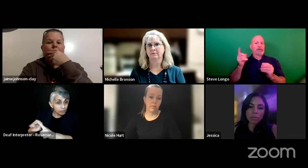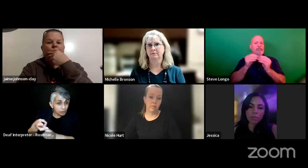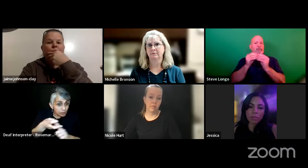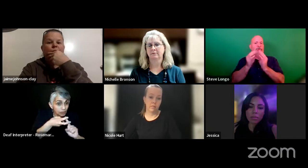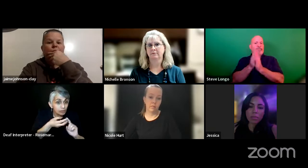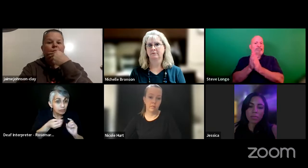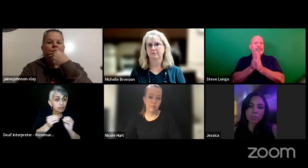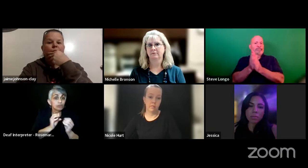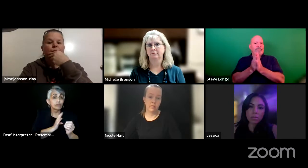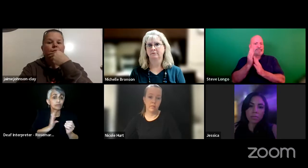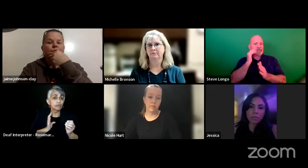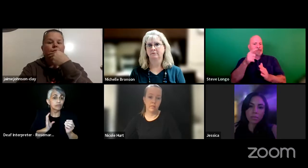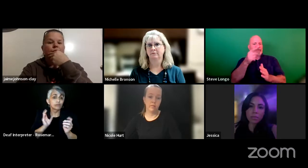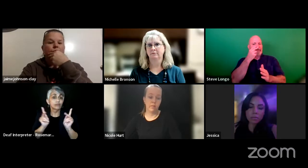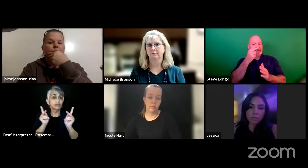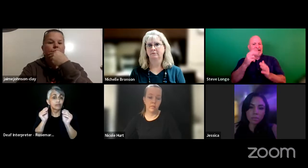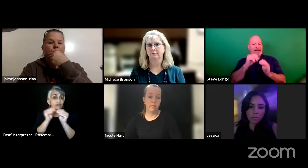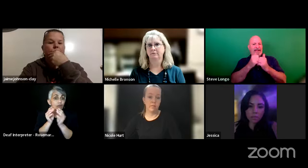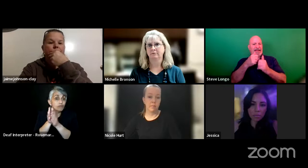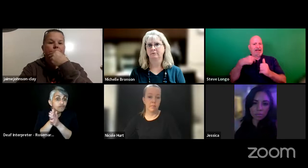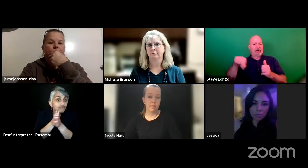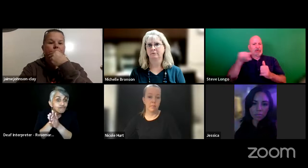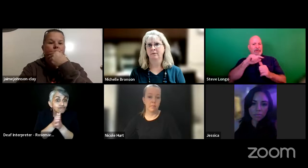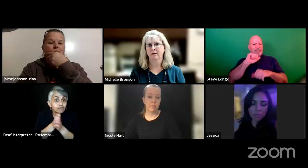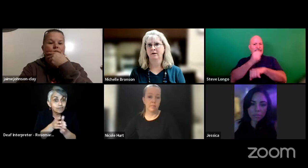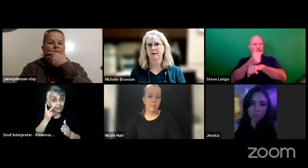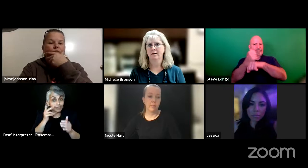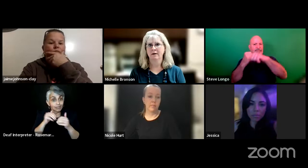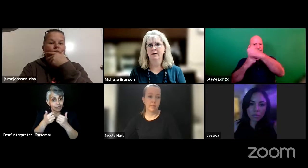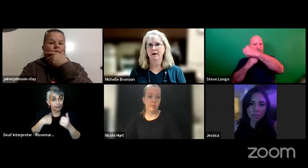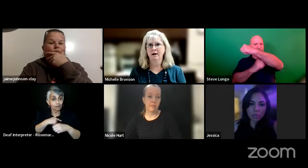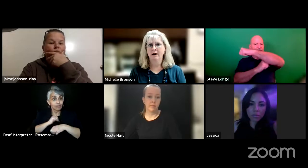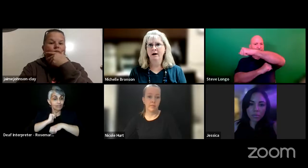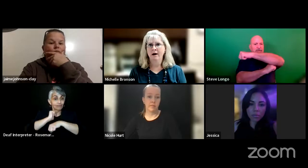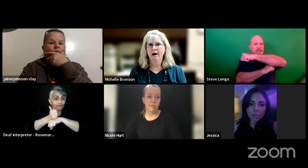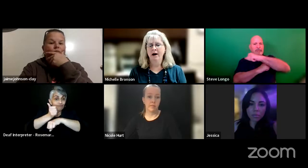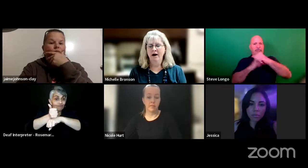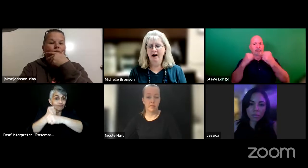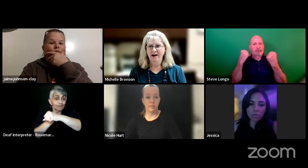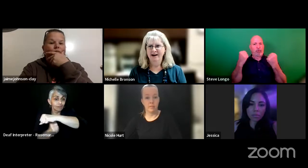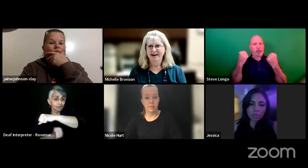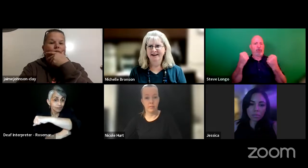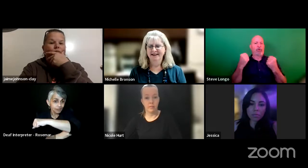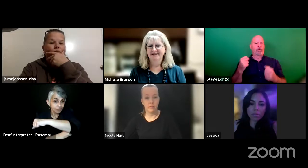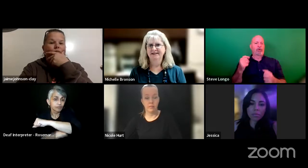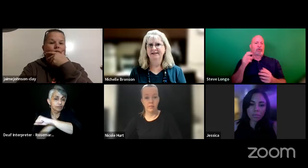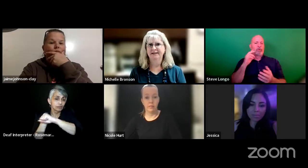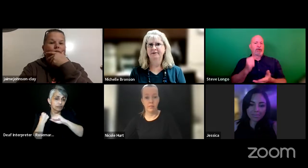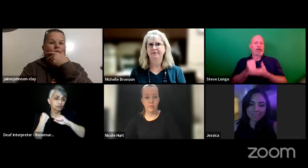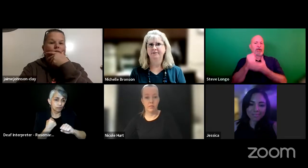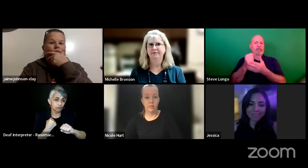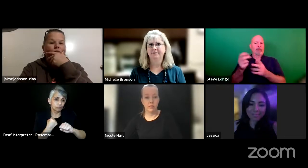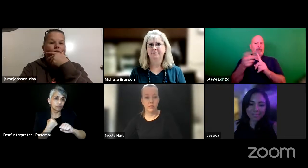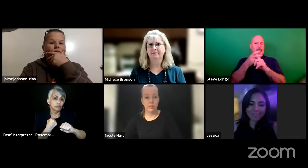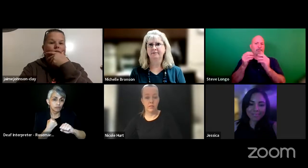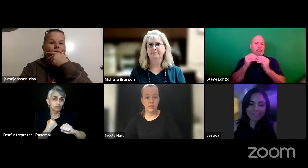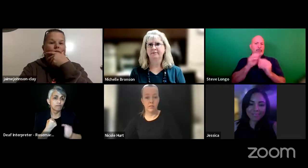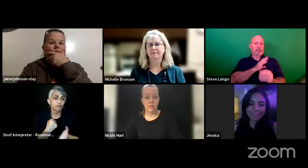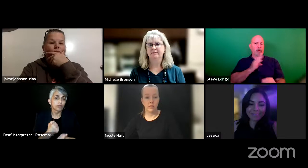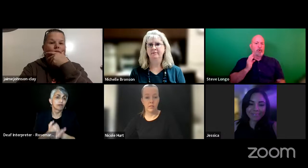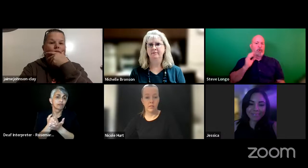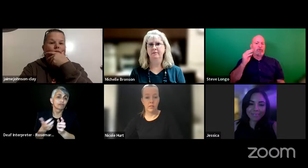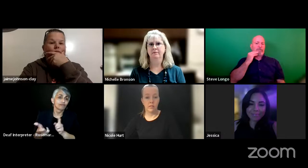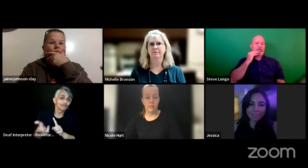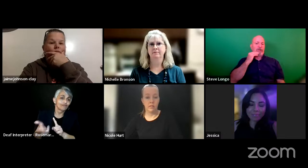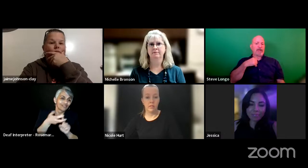in good standing by really working hard to recruit and seeing how we can set a strong foundation.